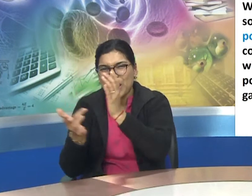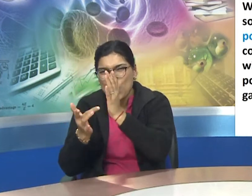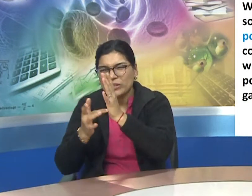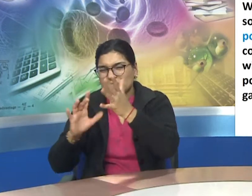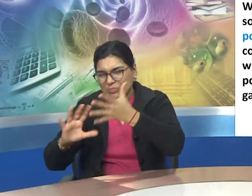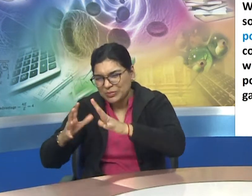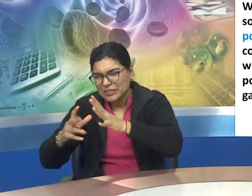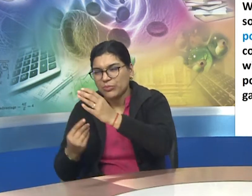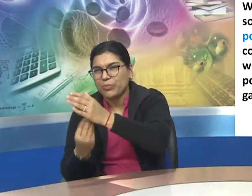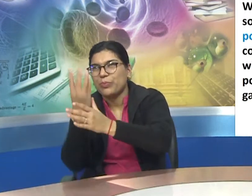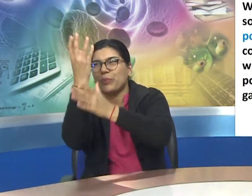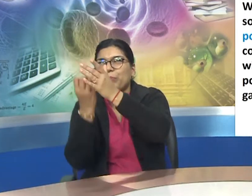gases.